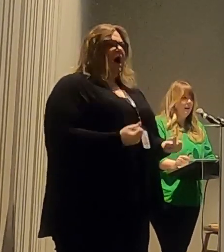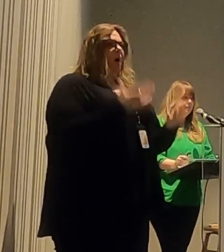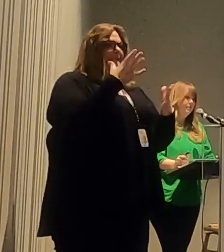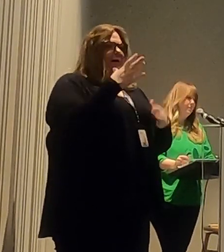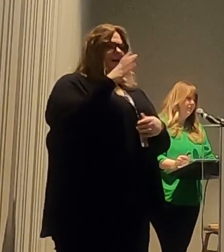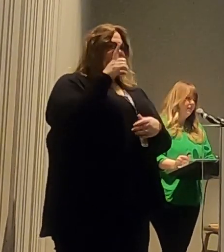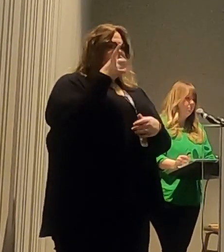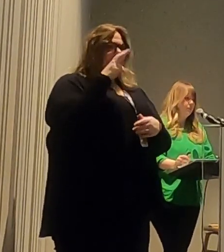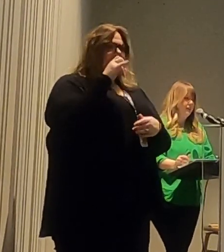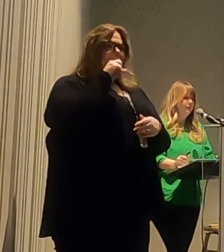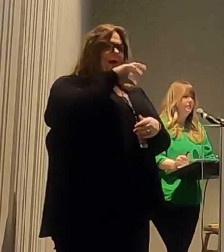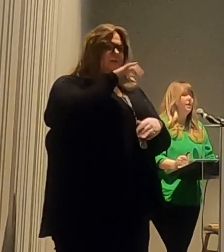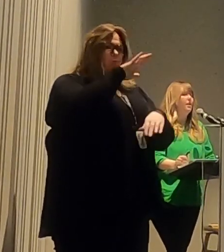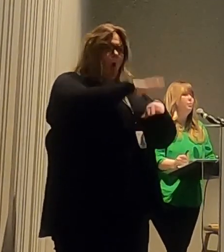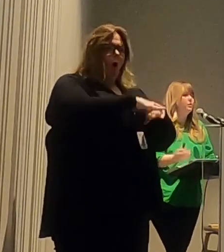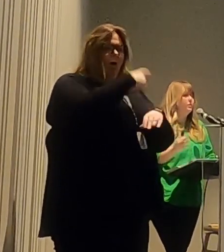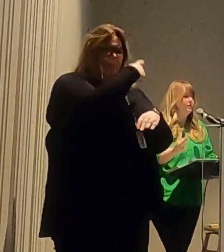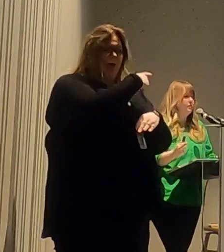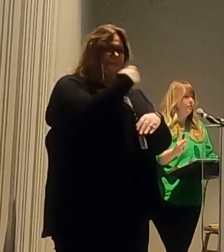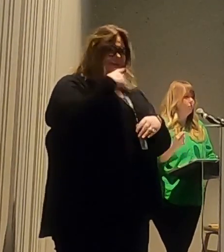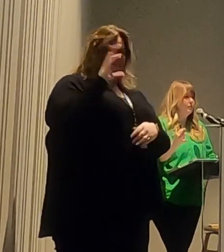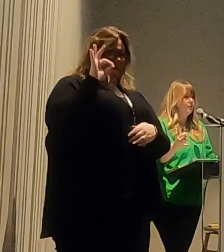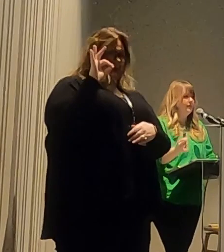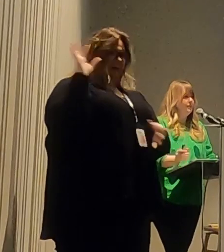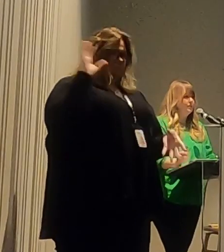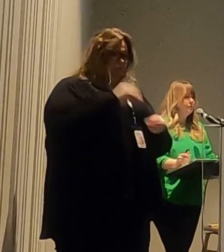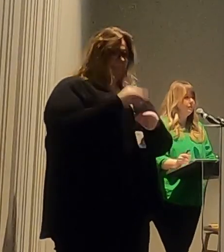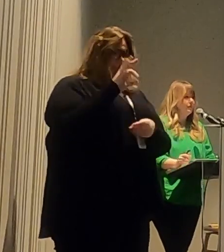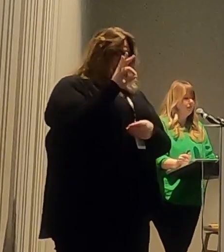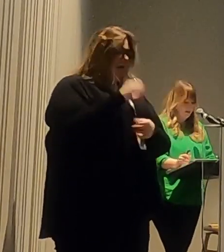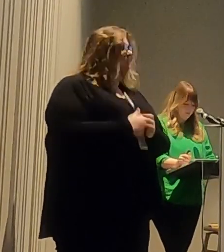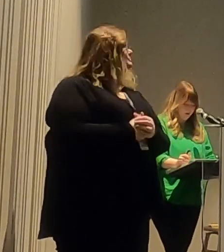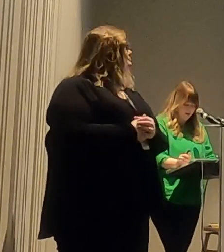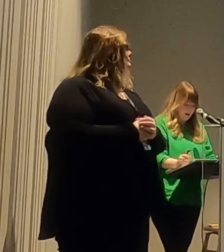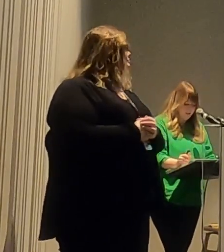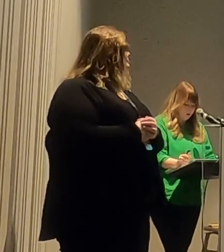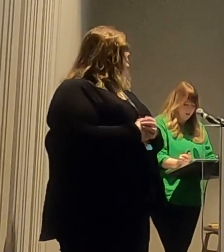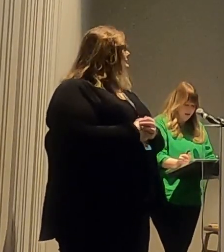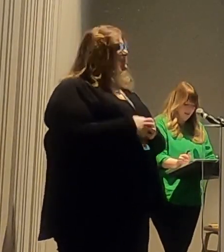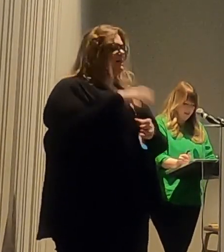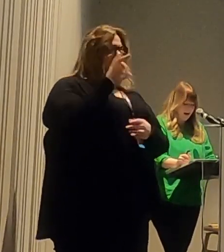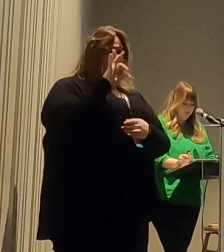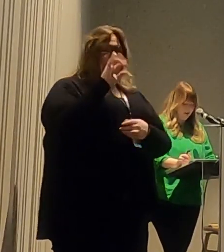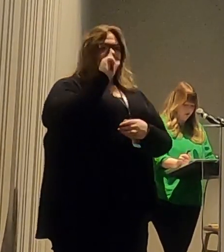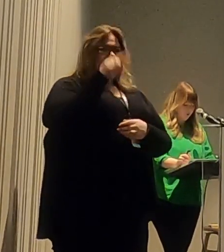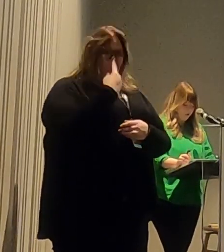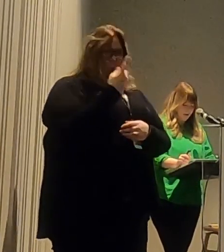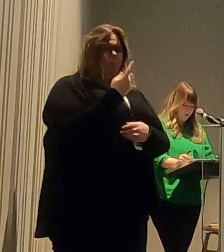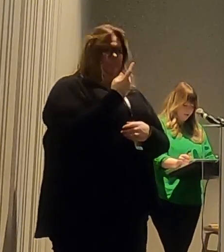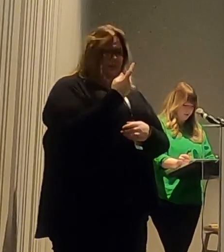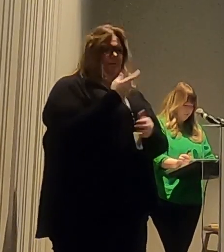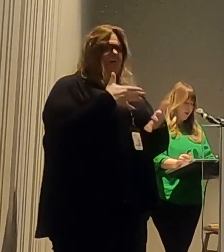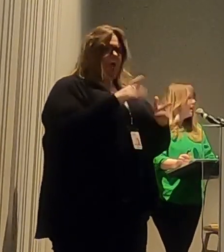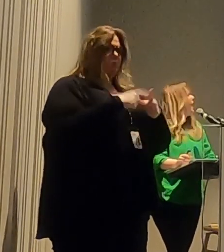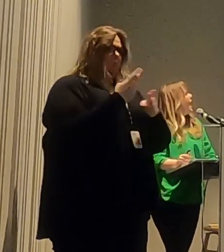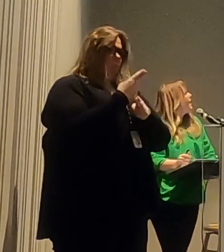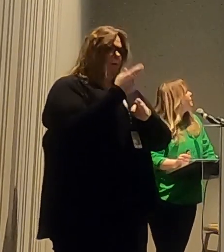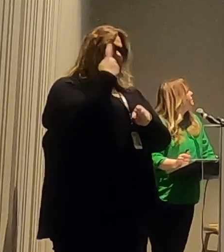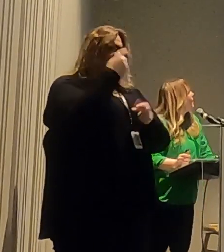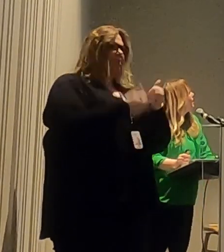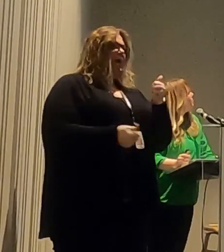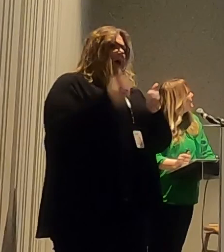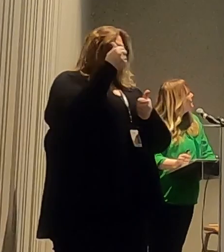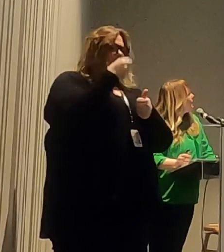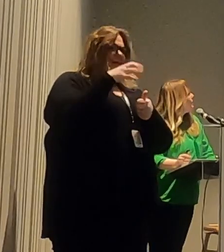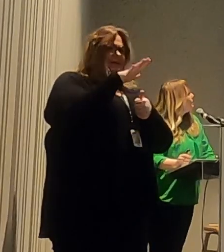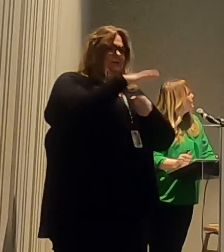that, like some of the other motifs, was reserved exclusively for the emperor and his high-ranking court members.